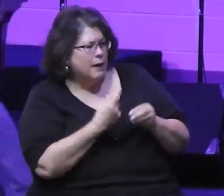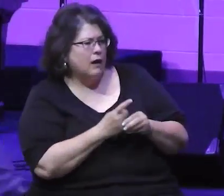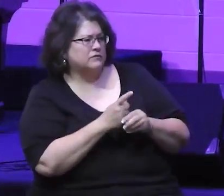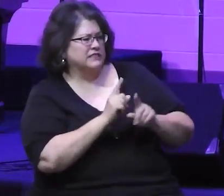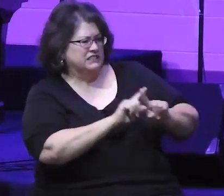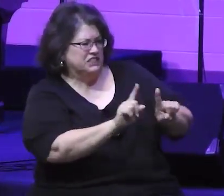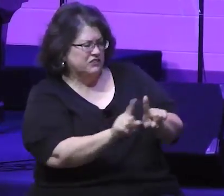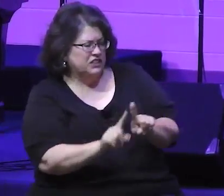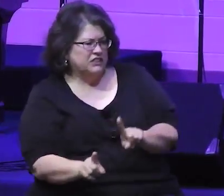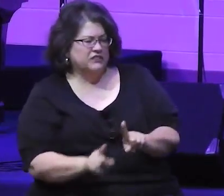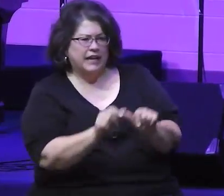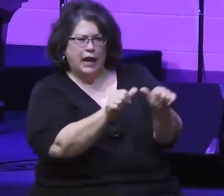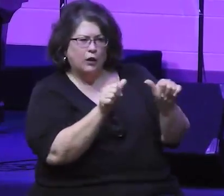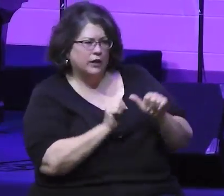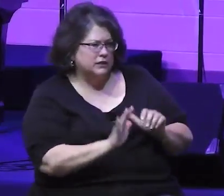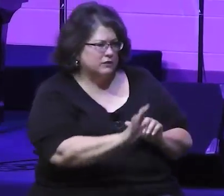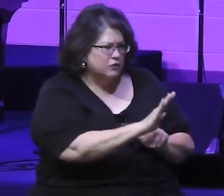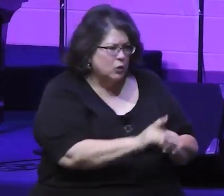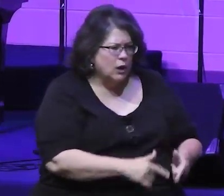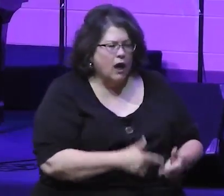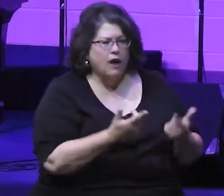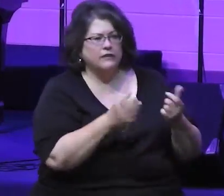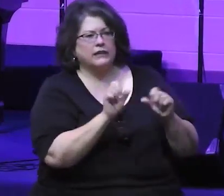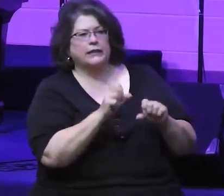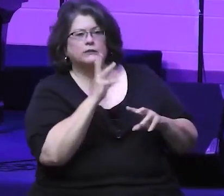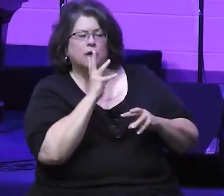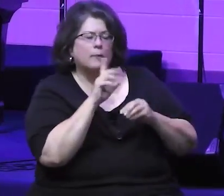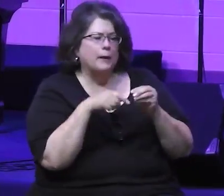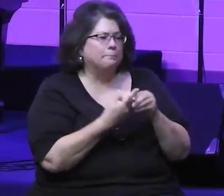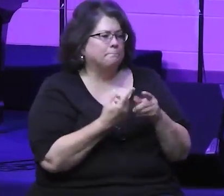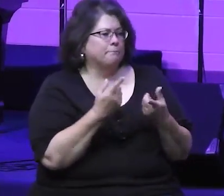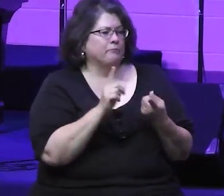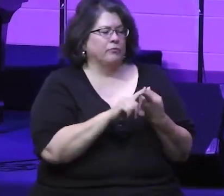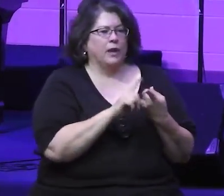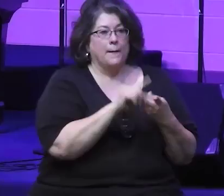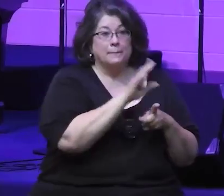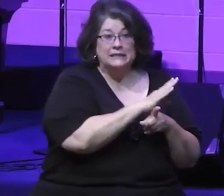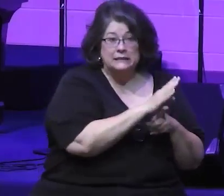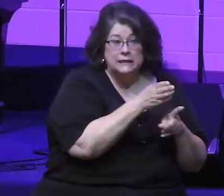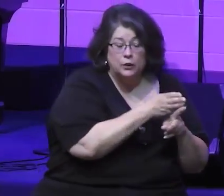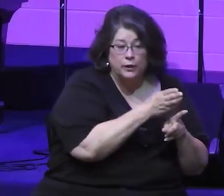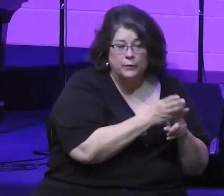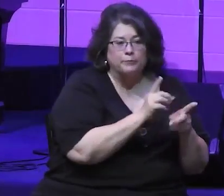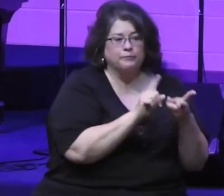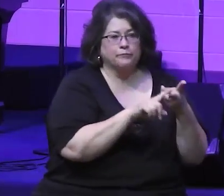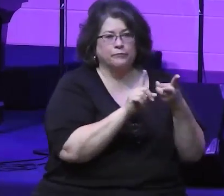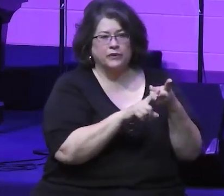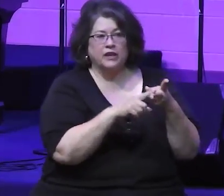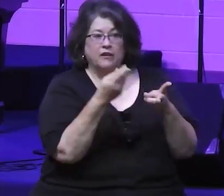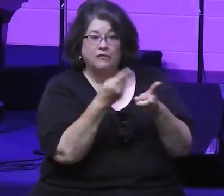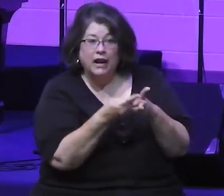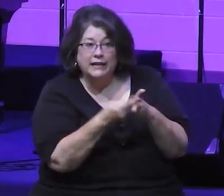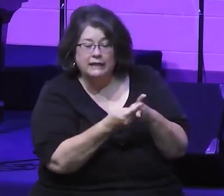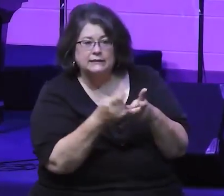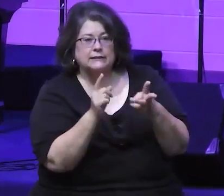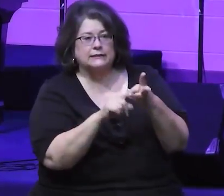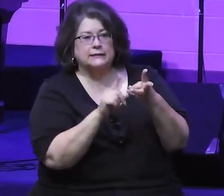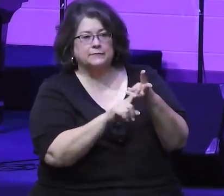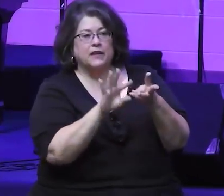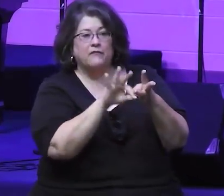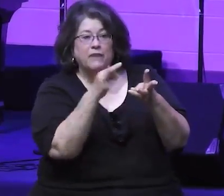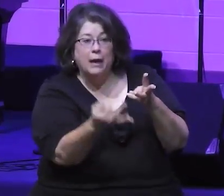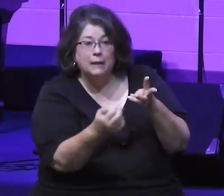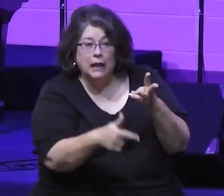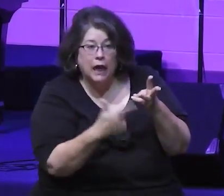her life. So we could go through and we could talk about business and career. We could talk about your finances, right? We could talk about your